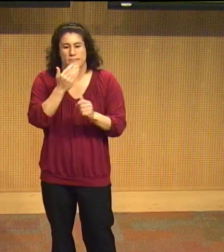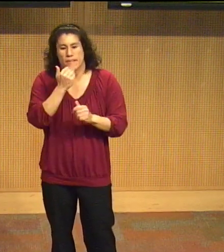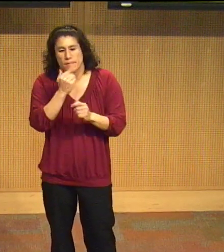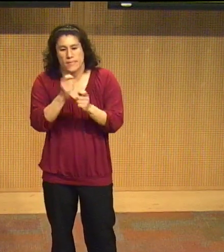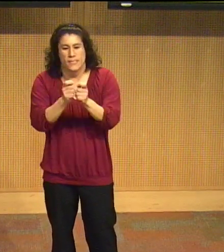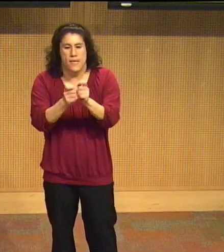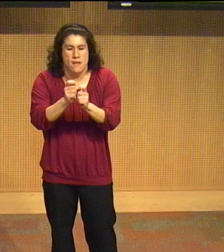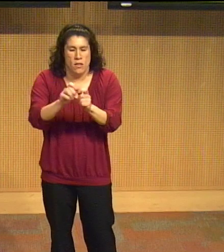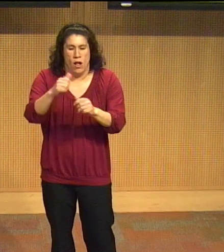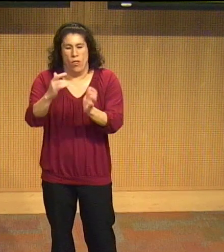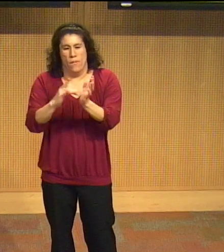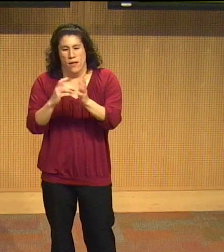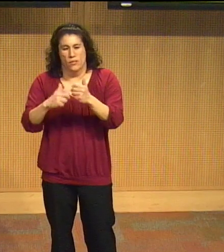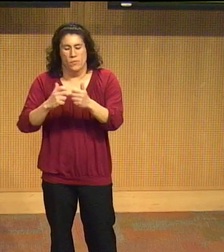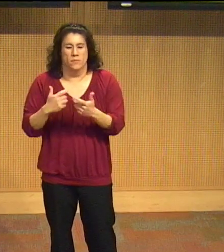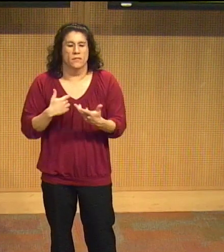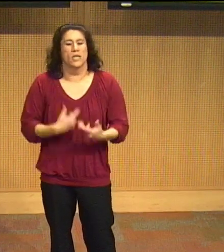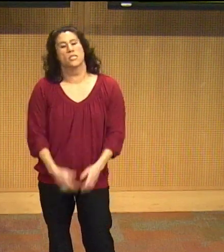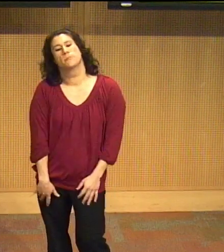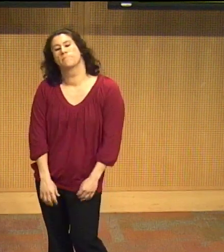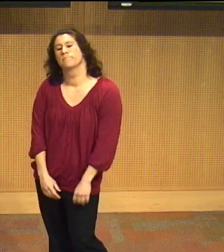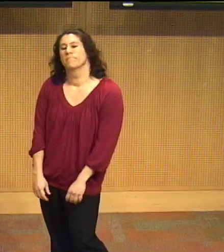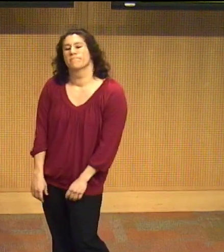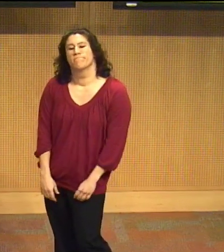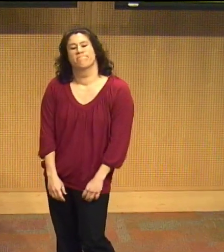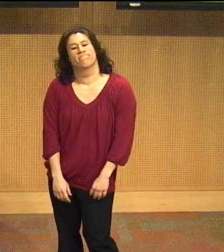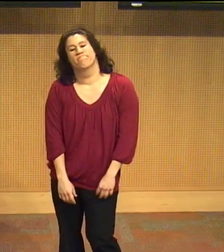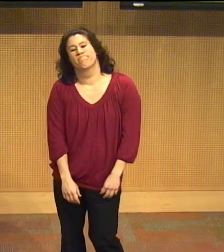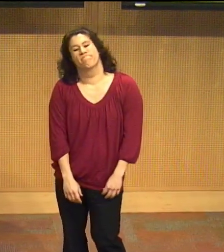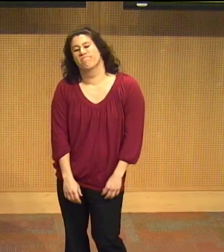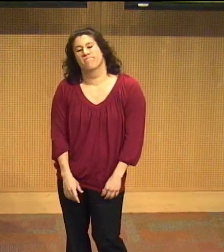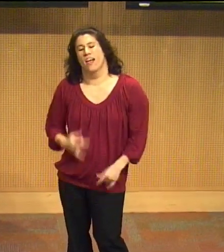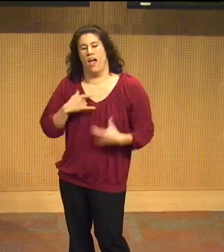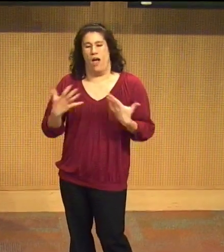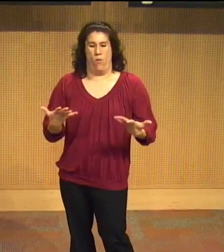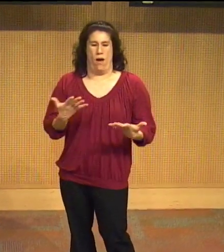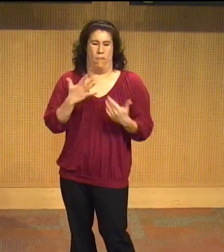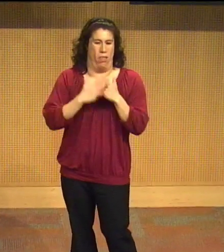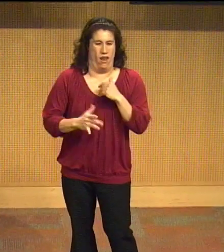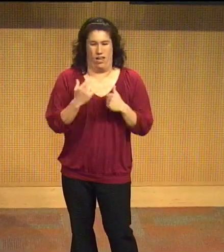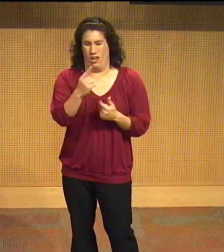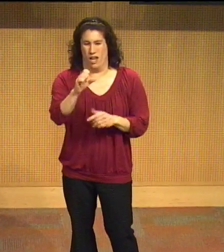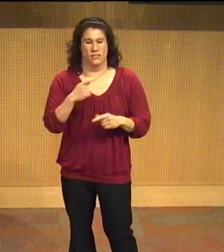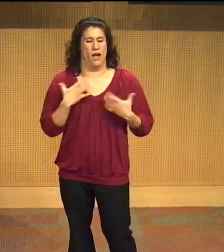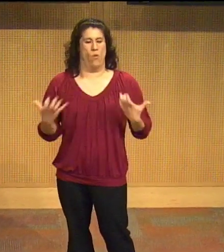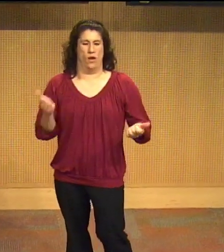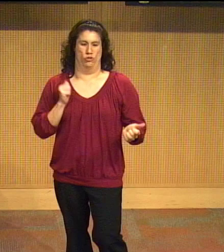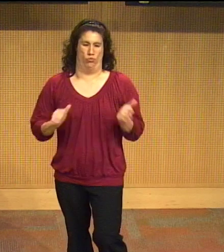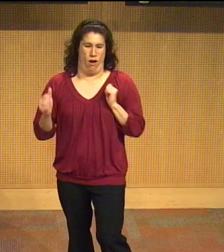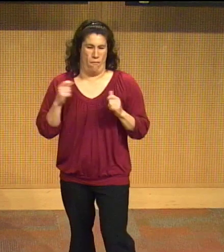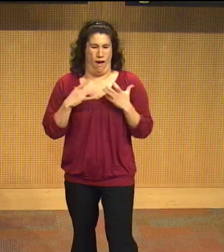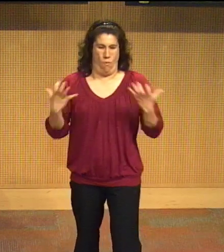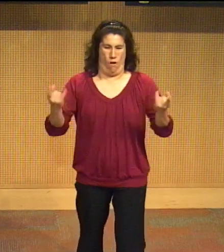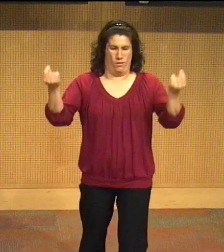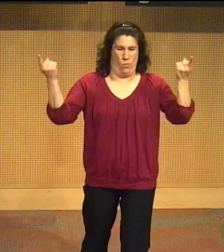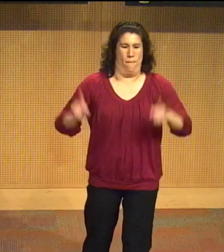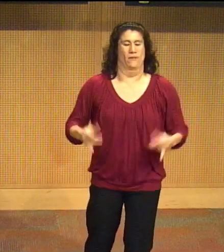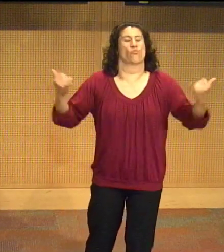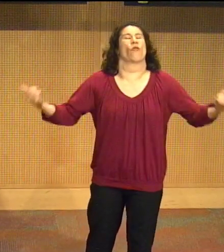I don't like those little minor procedural fixes that are just the same old, same old. I want blood and guts. I want drama. I want